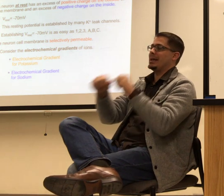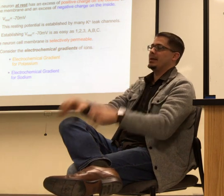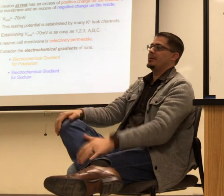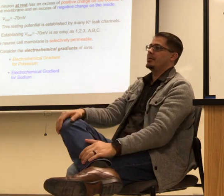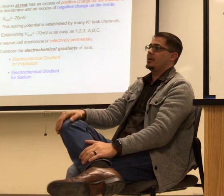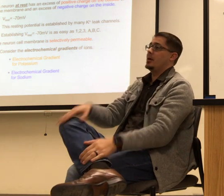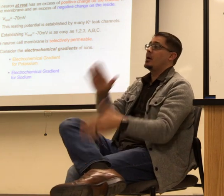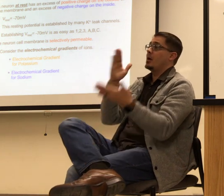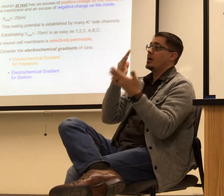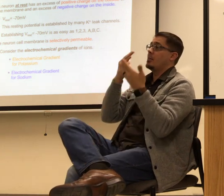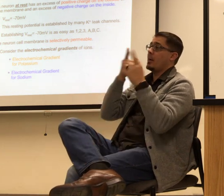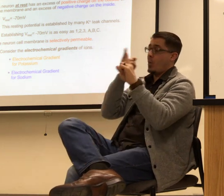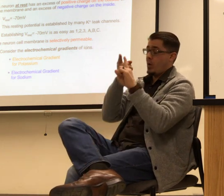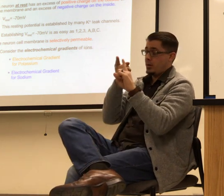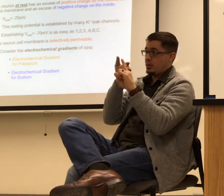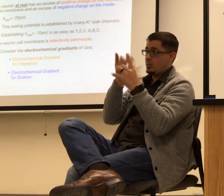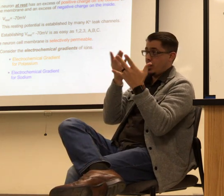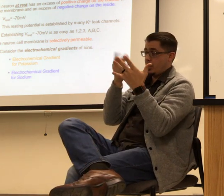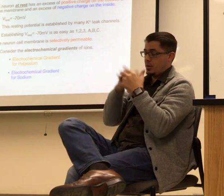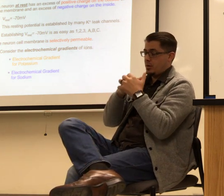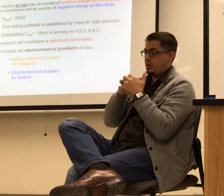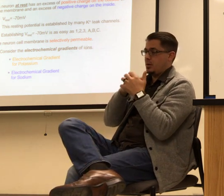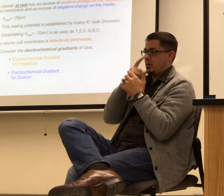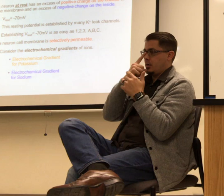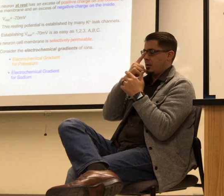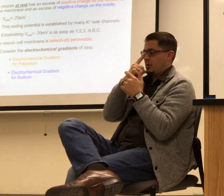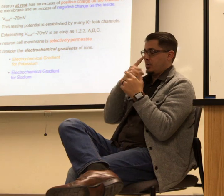So my point is, number one,